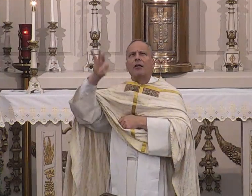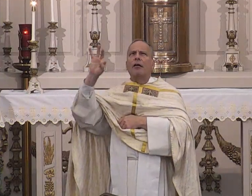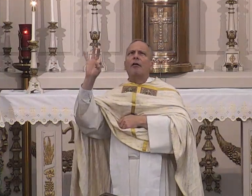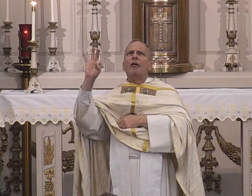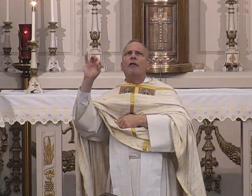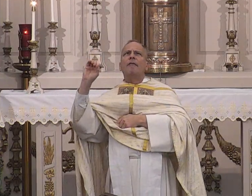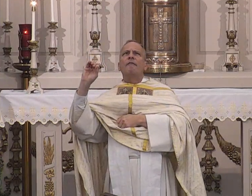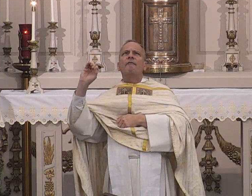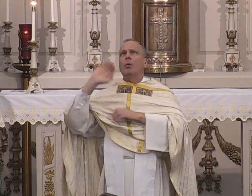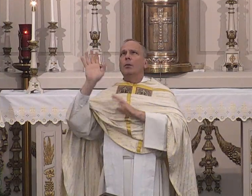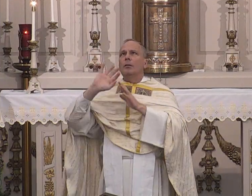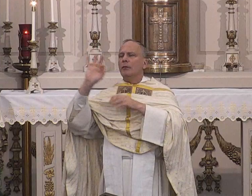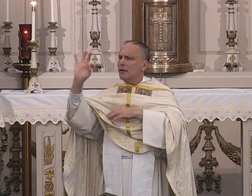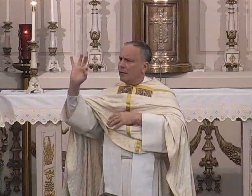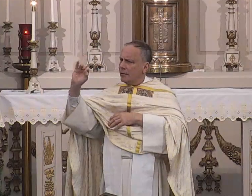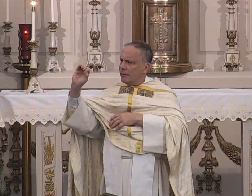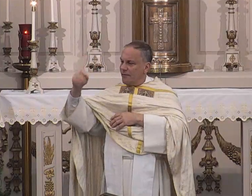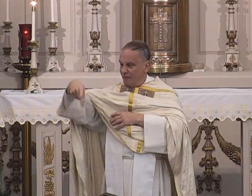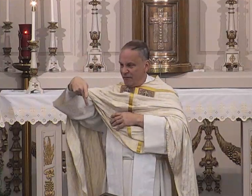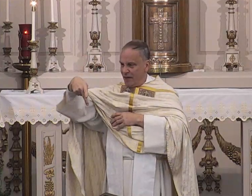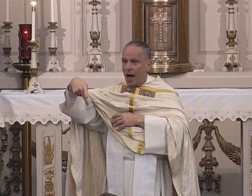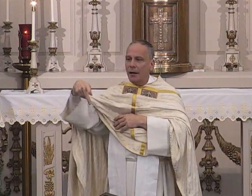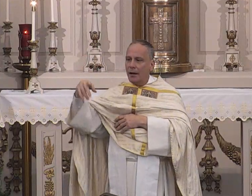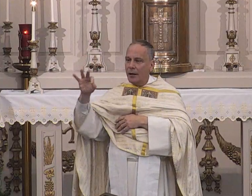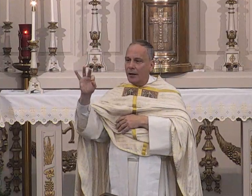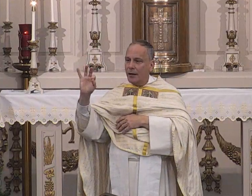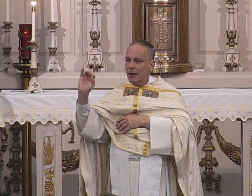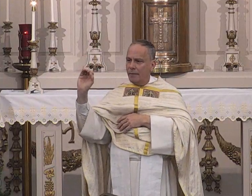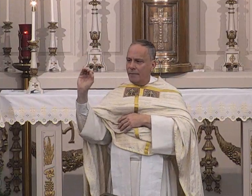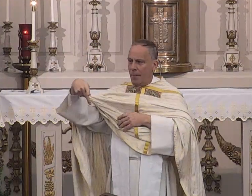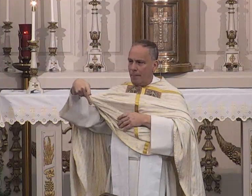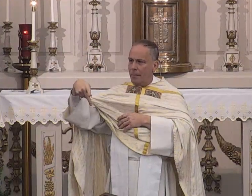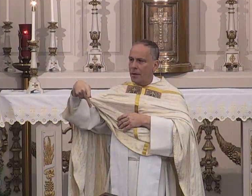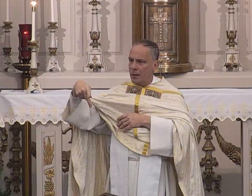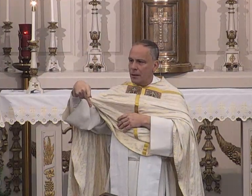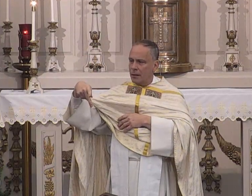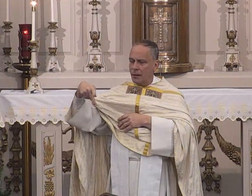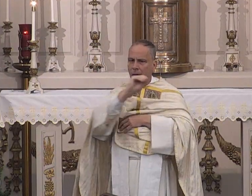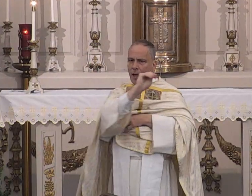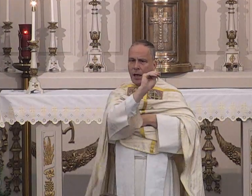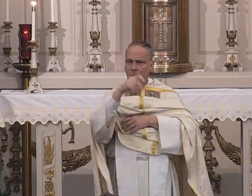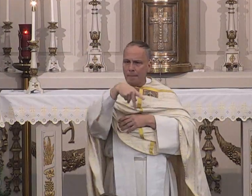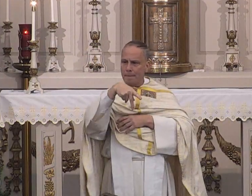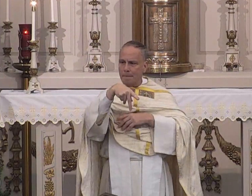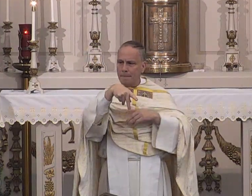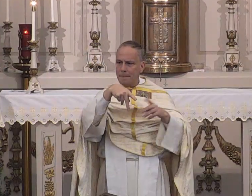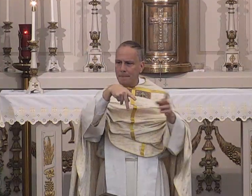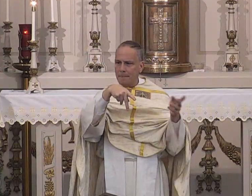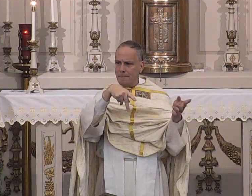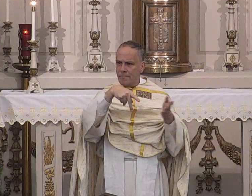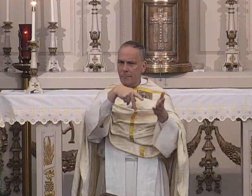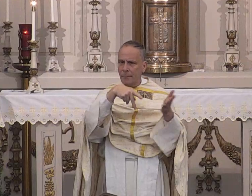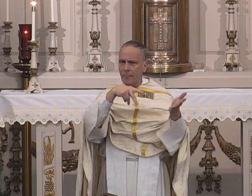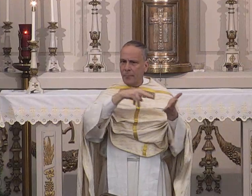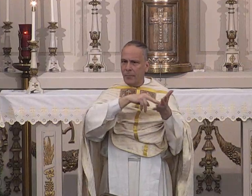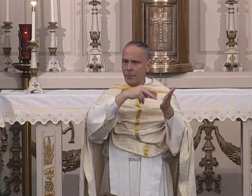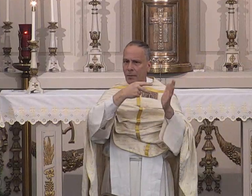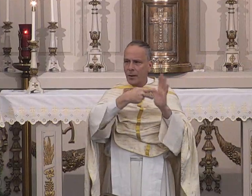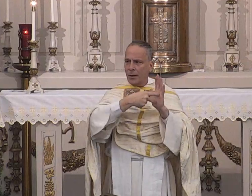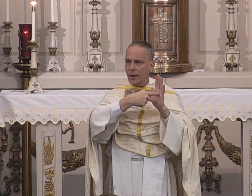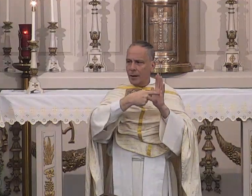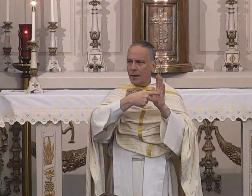a, what is it, a fop. Fop and a mop, an M-O-P,